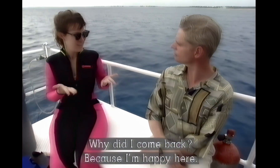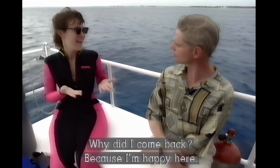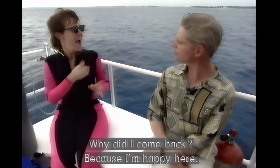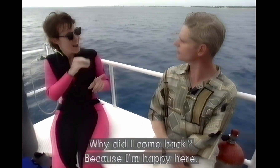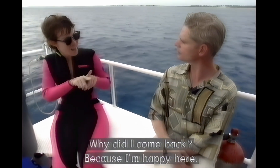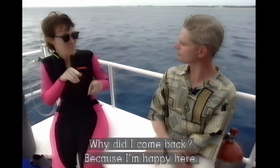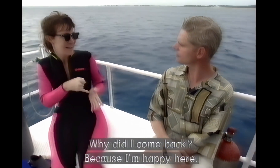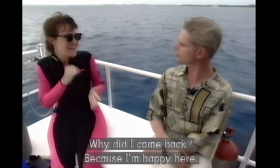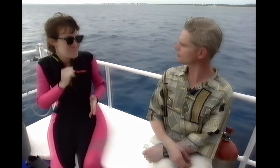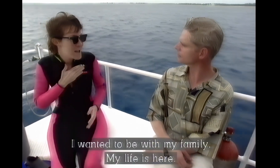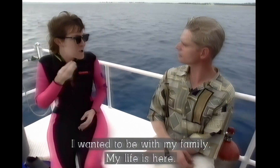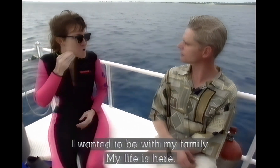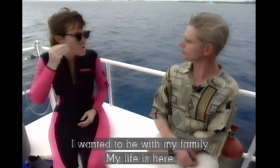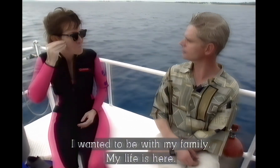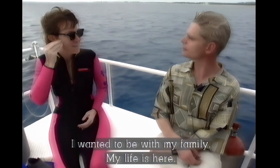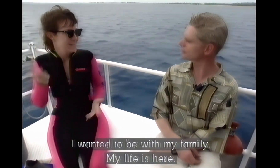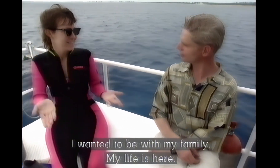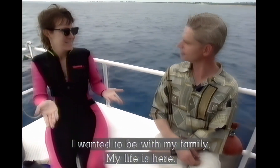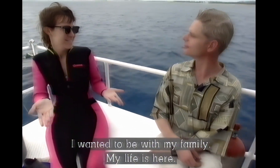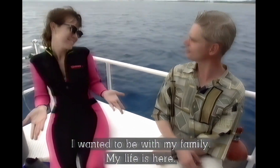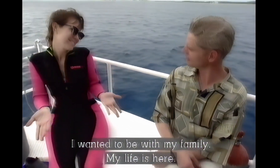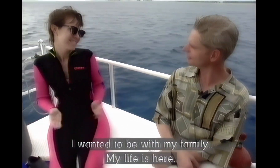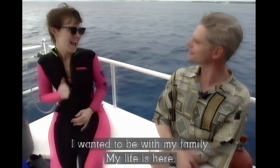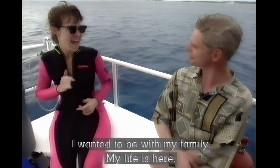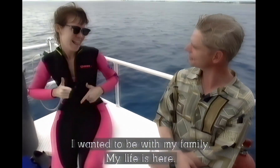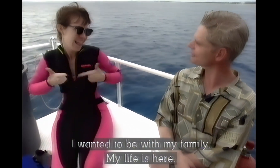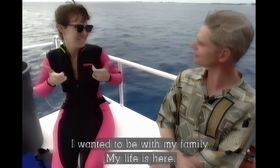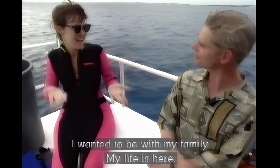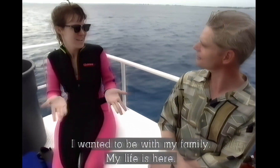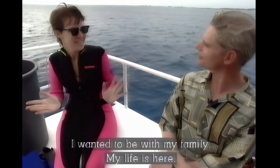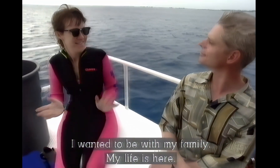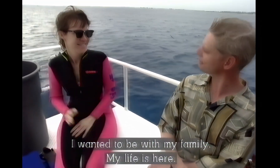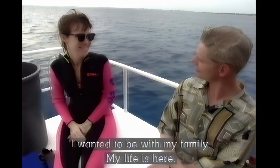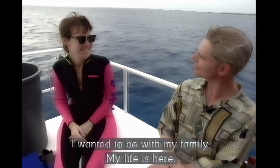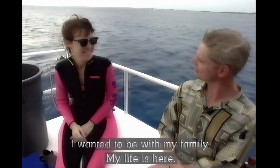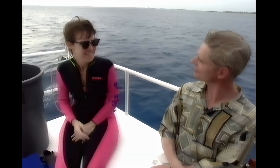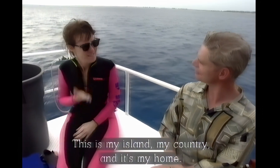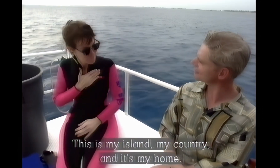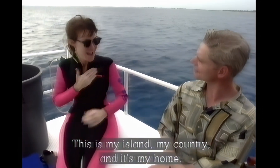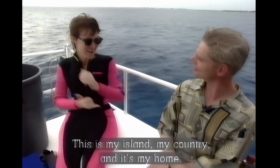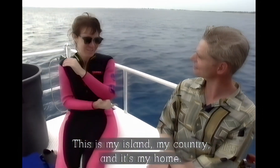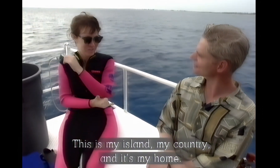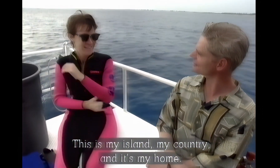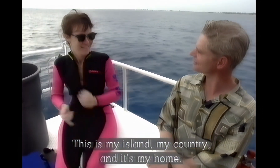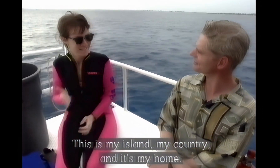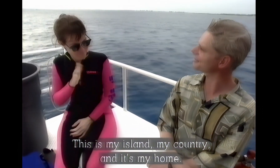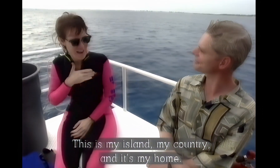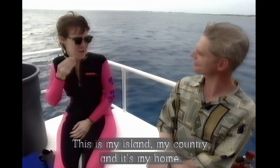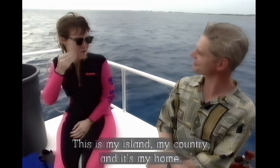here. I wanted to be with my family. My life is here. This is my island, it's my country, and it's